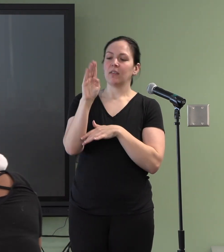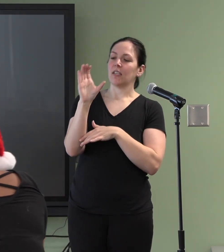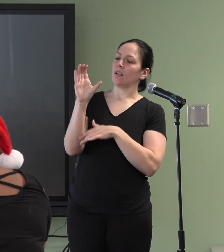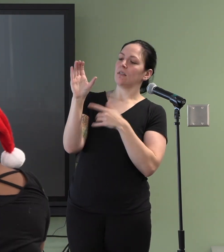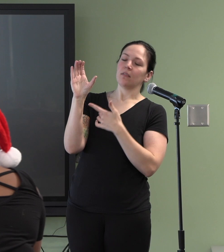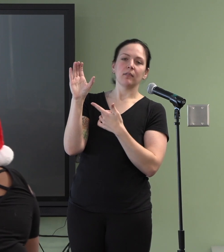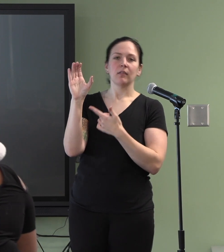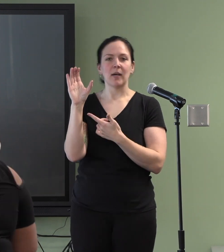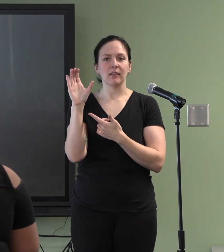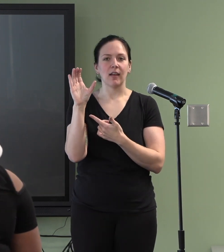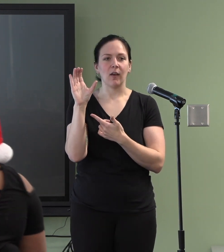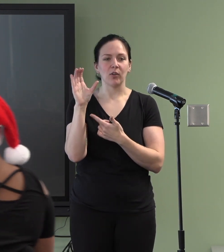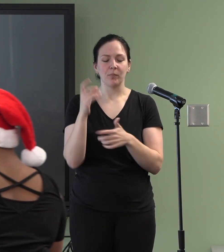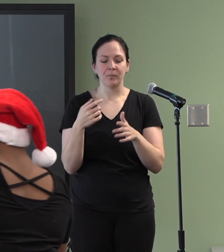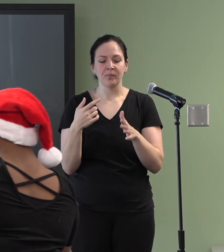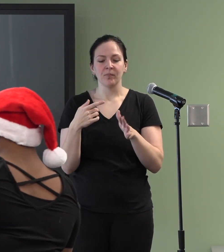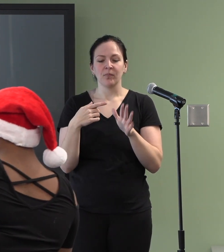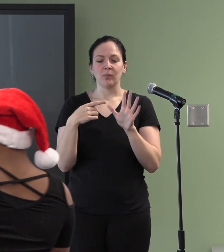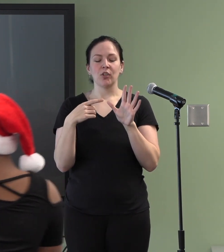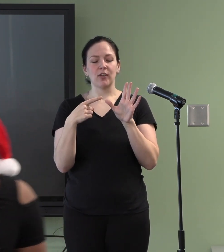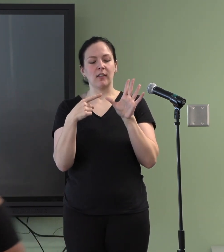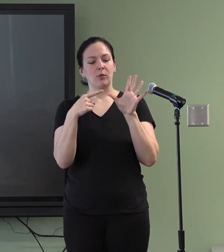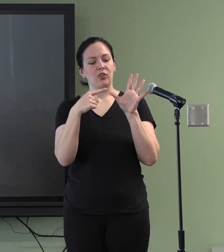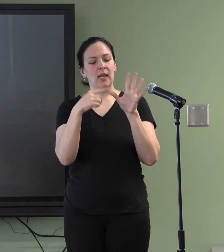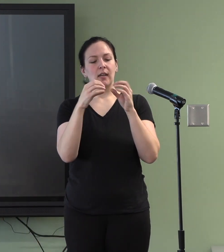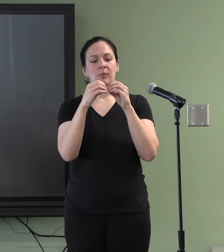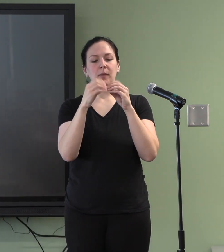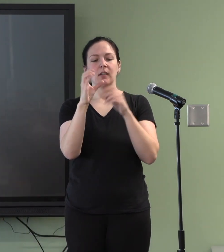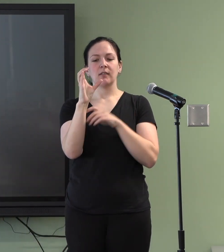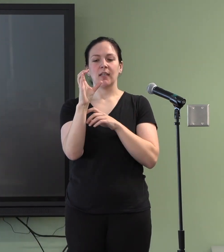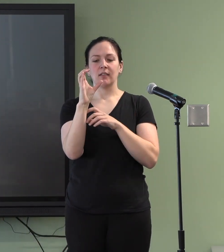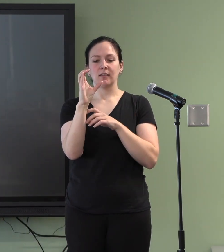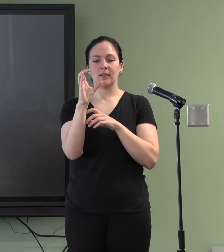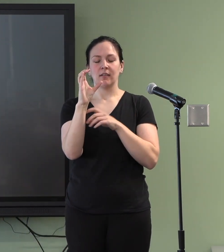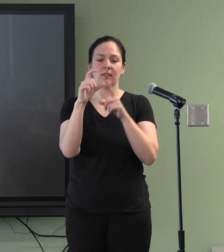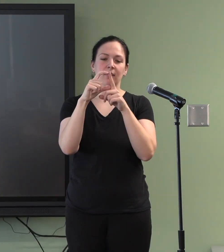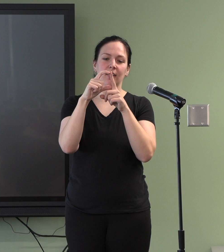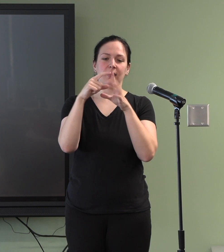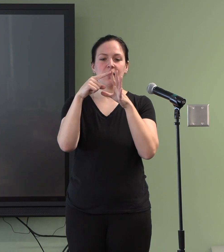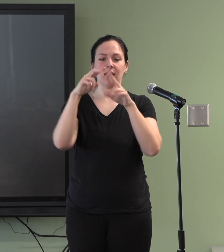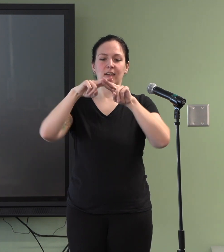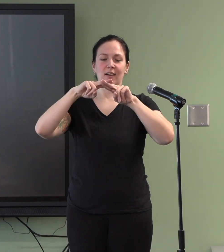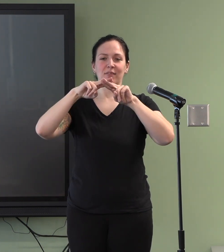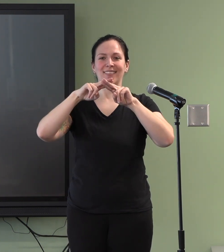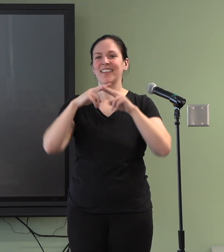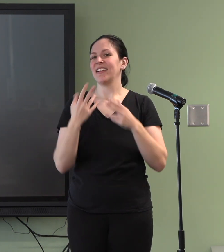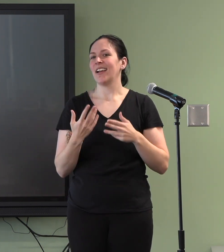ABC, American Sign Language. British Sign Language, A, B, C, D, E, F. It's